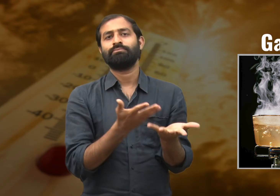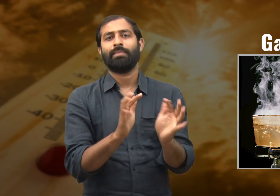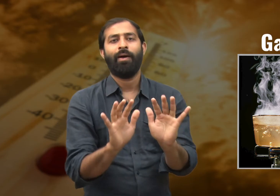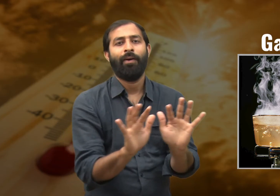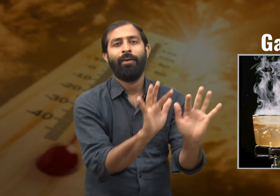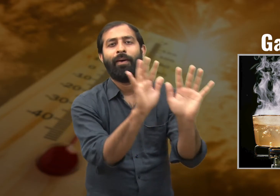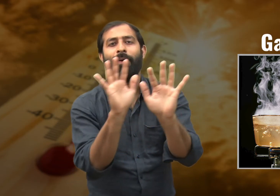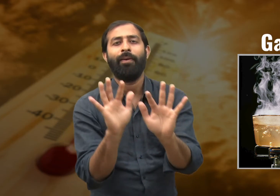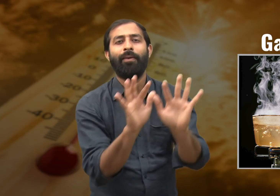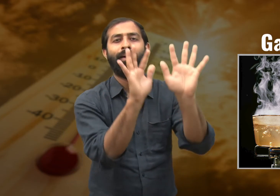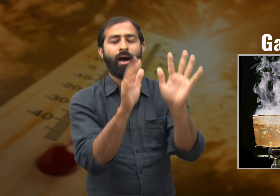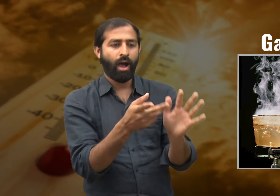from liquid to gas.